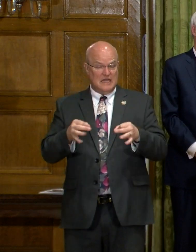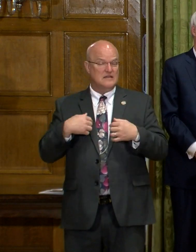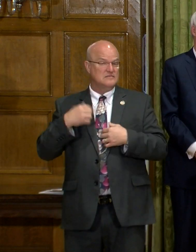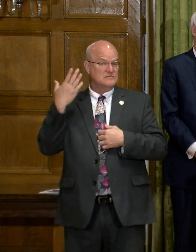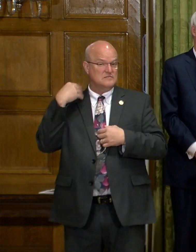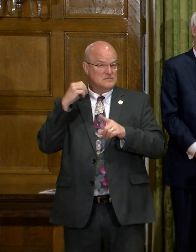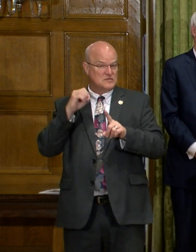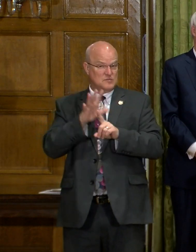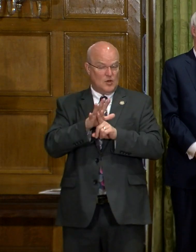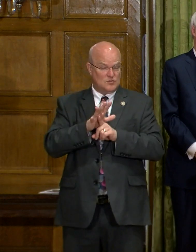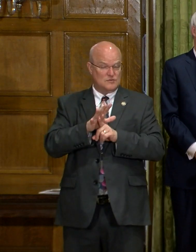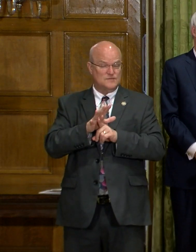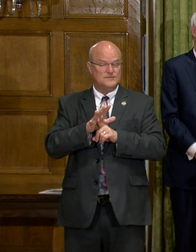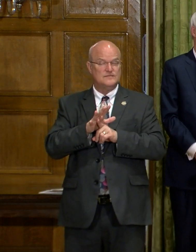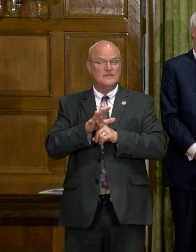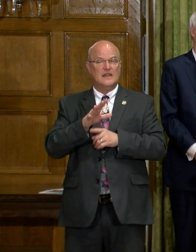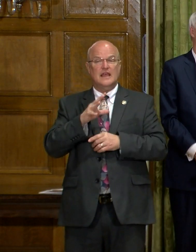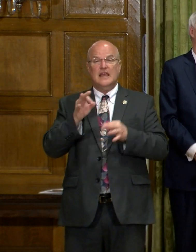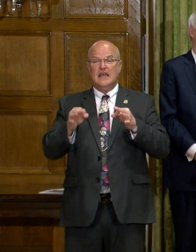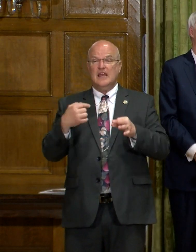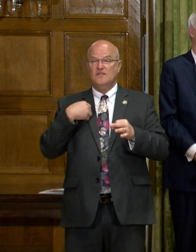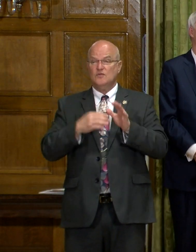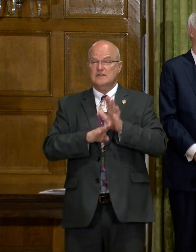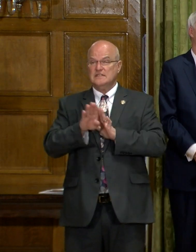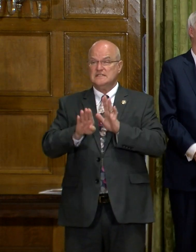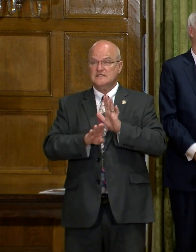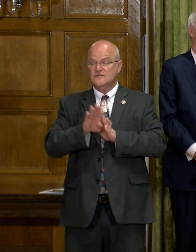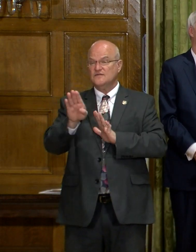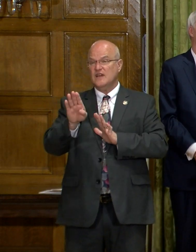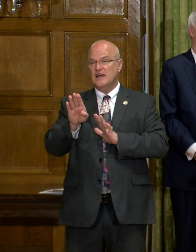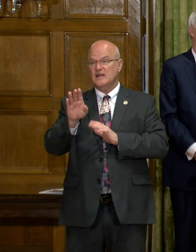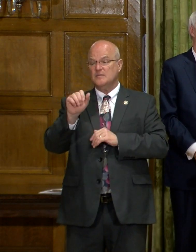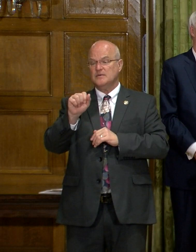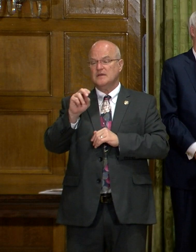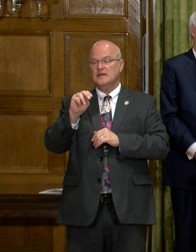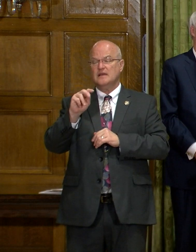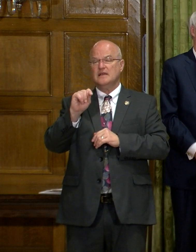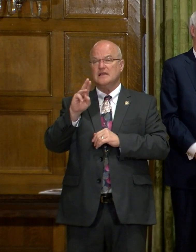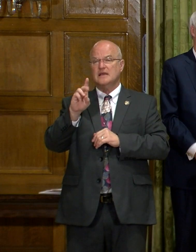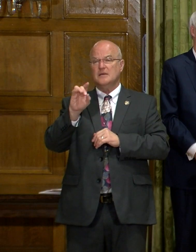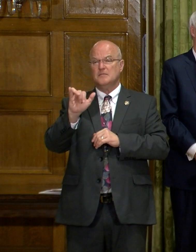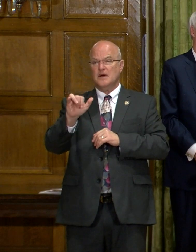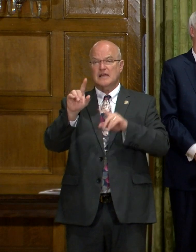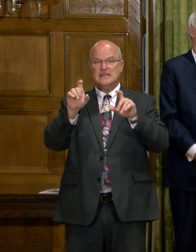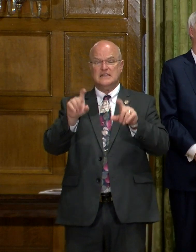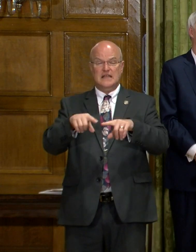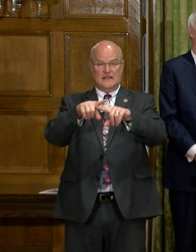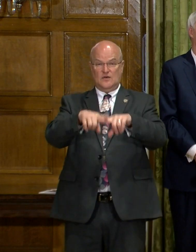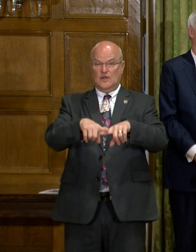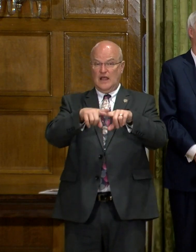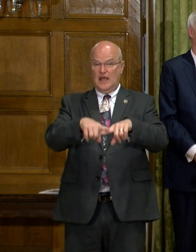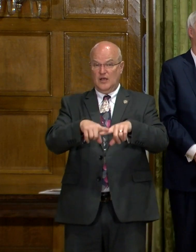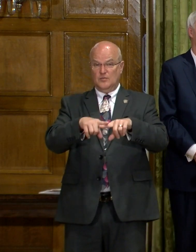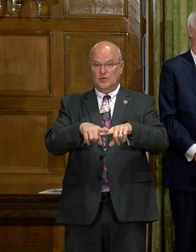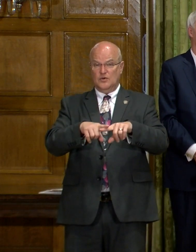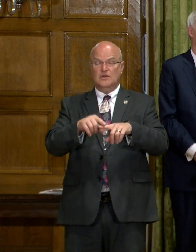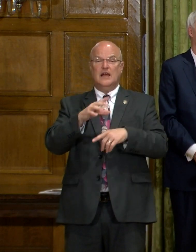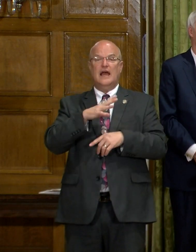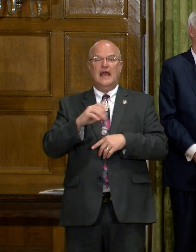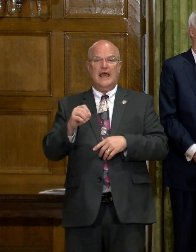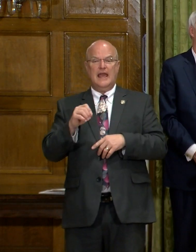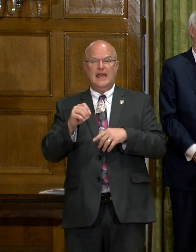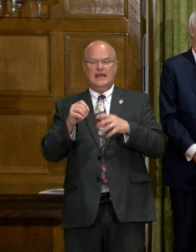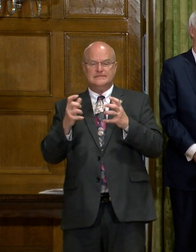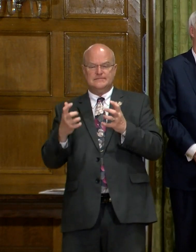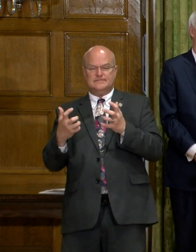previous exposures. And if we develop antibody tests that are reliable and marry